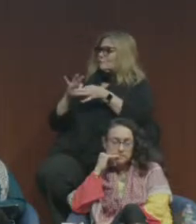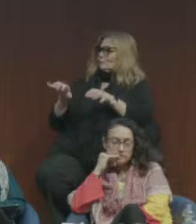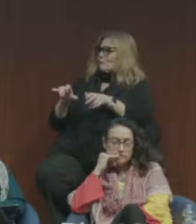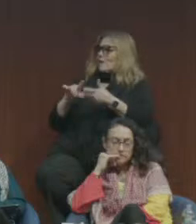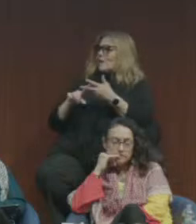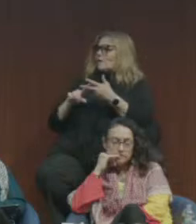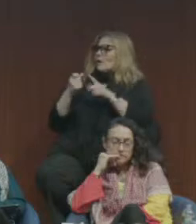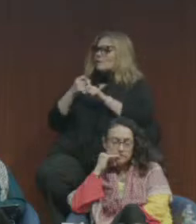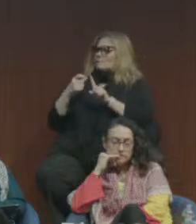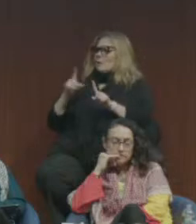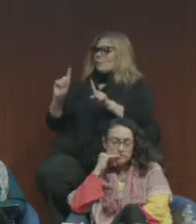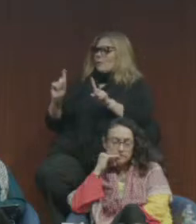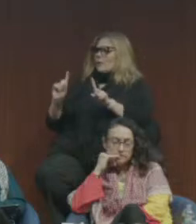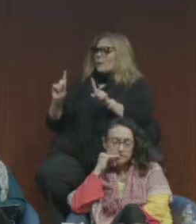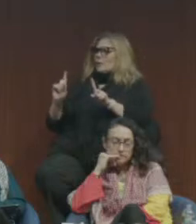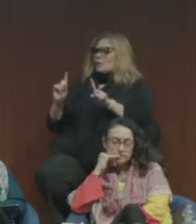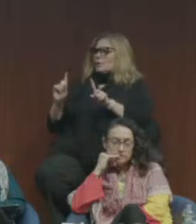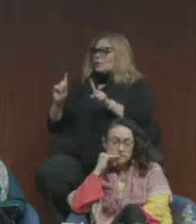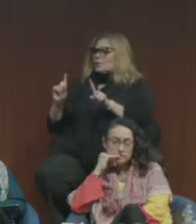expands